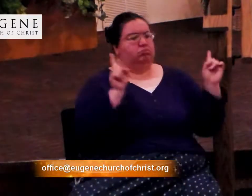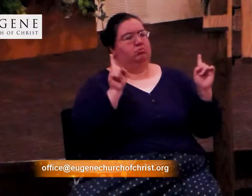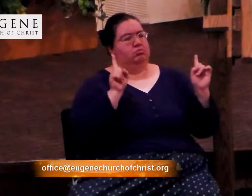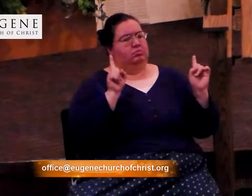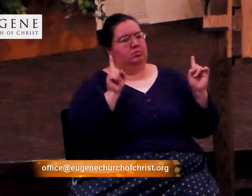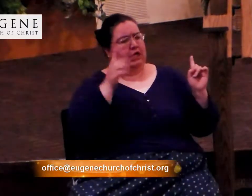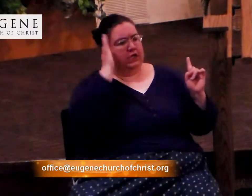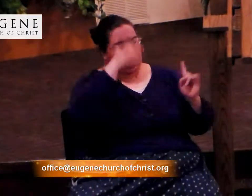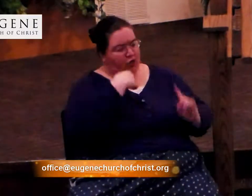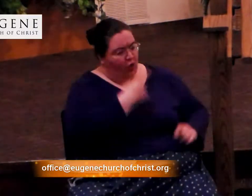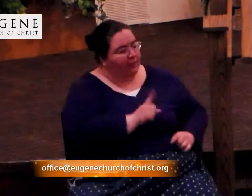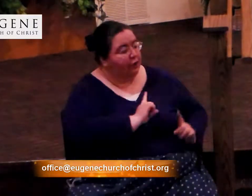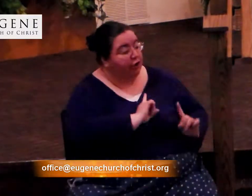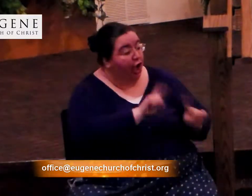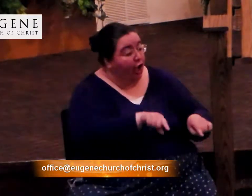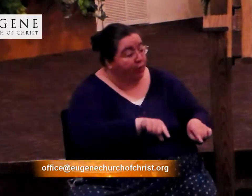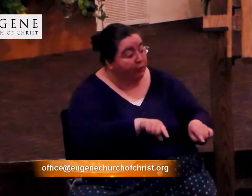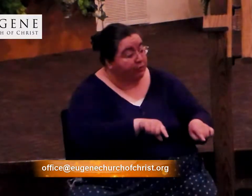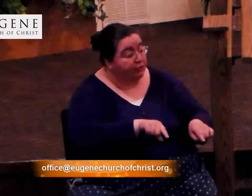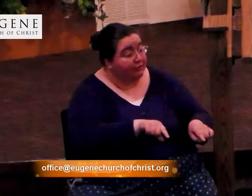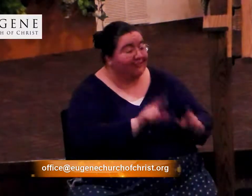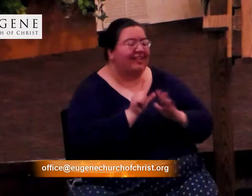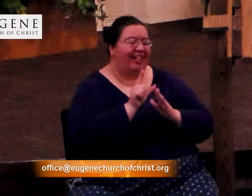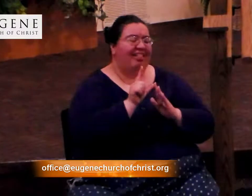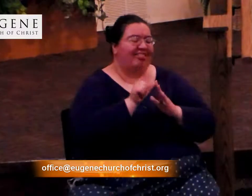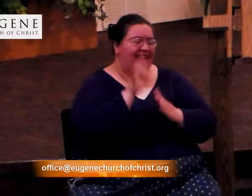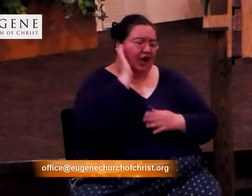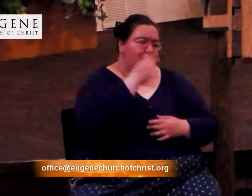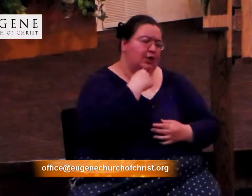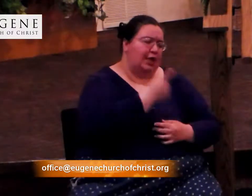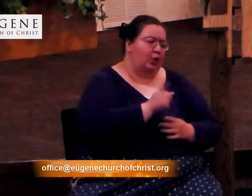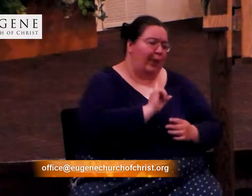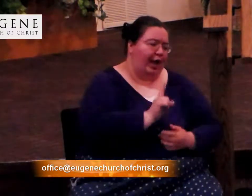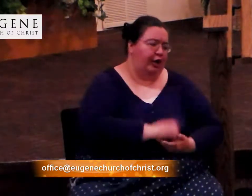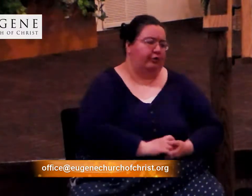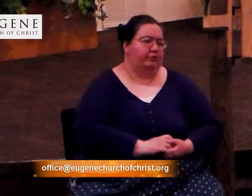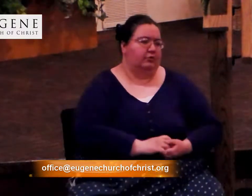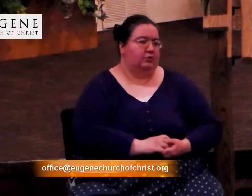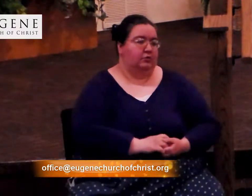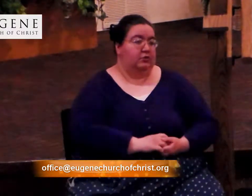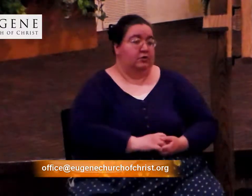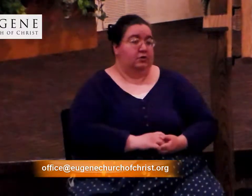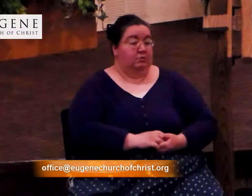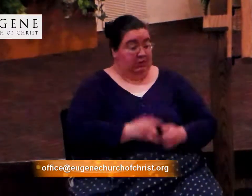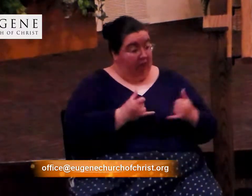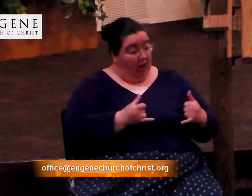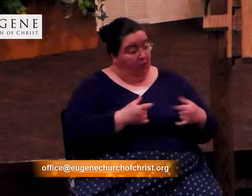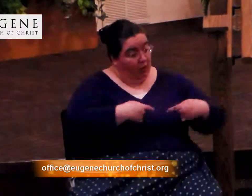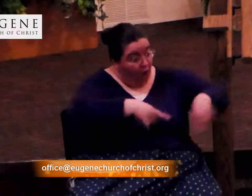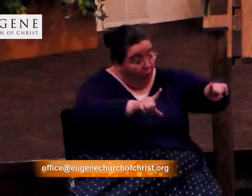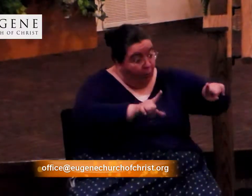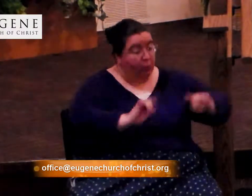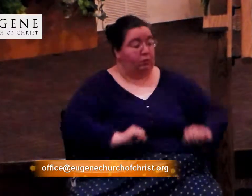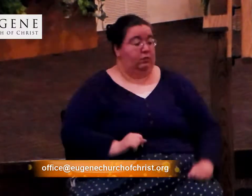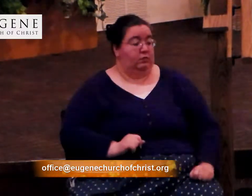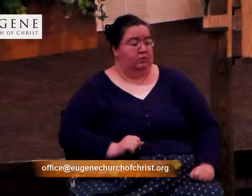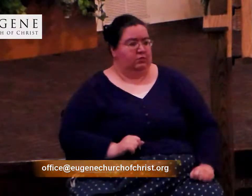is going to tell him what the destination is, but for now, it's just go. And so imagine, if you will, for a